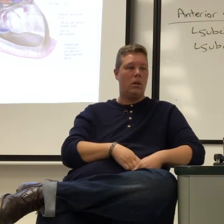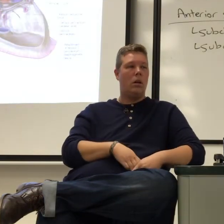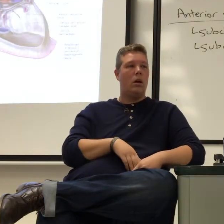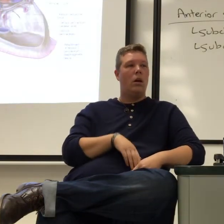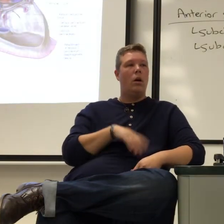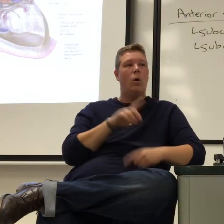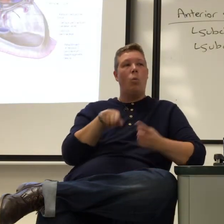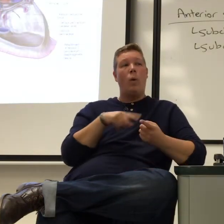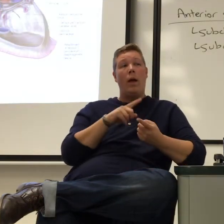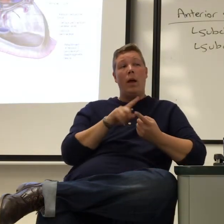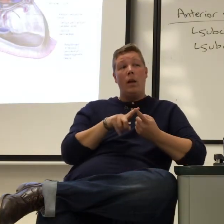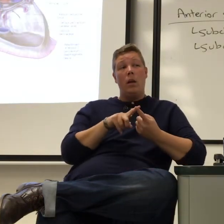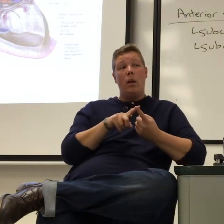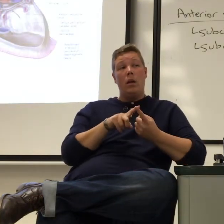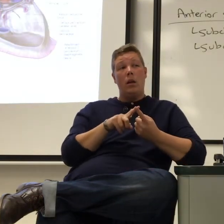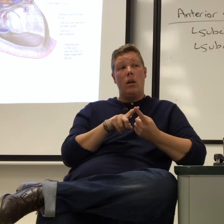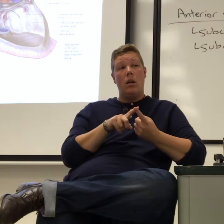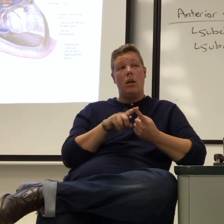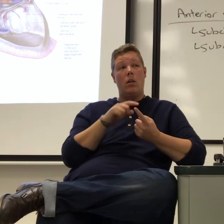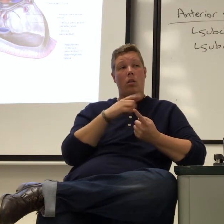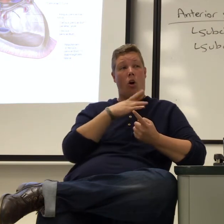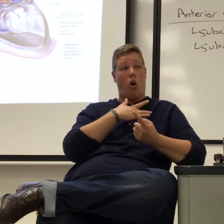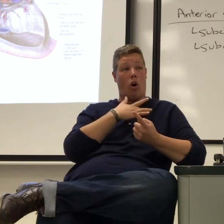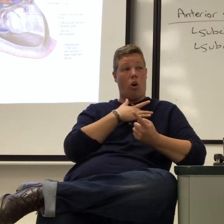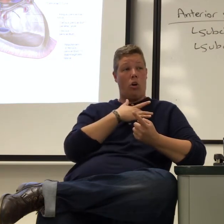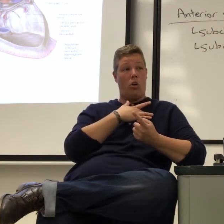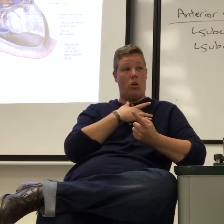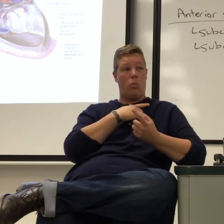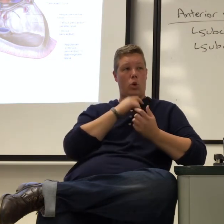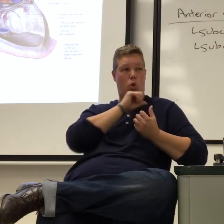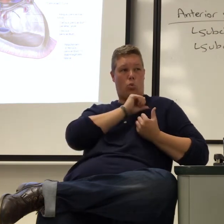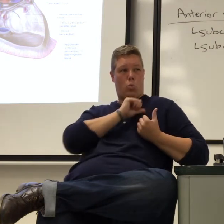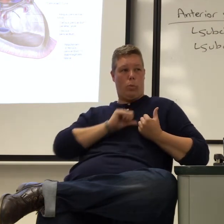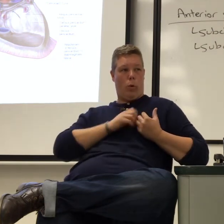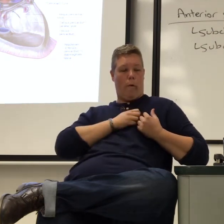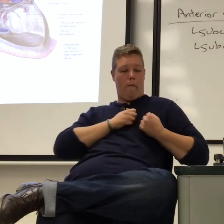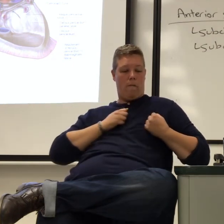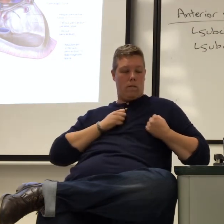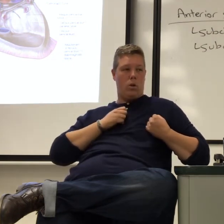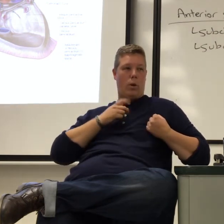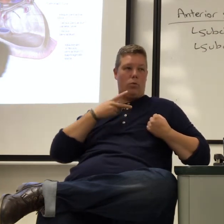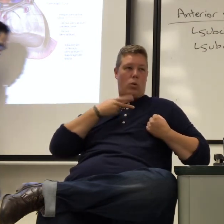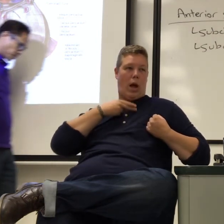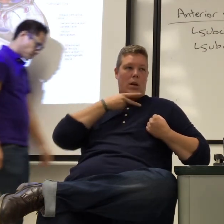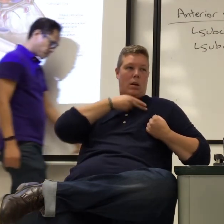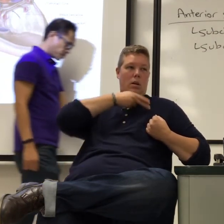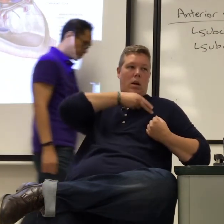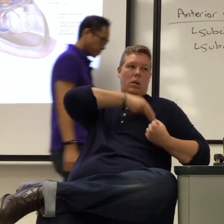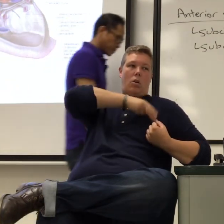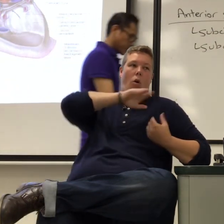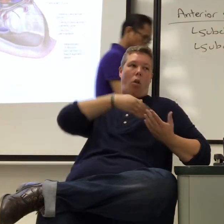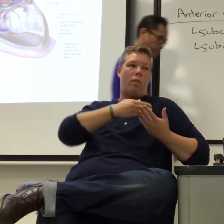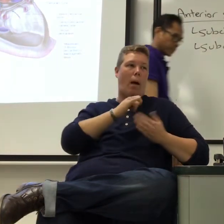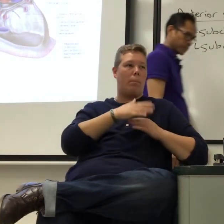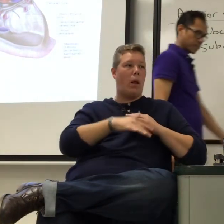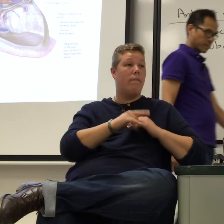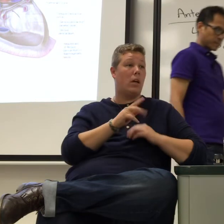remove the human heart, you have to cut all of these blood vessels to remove